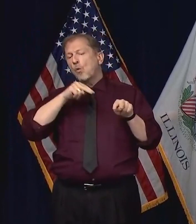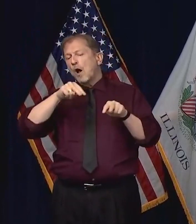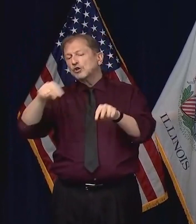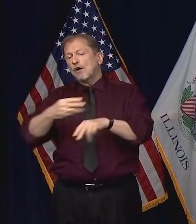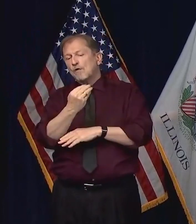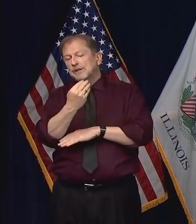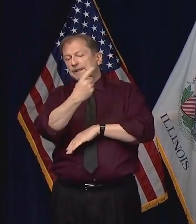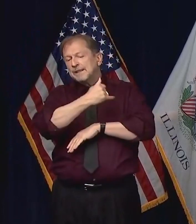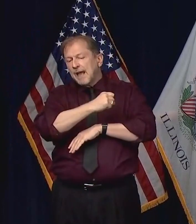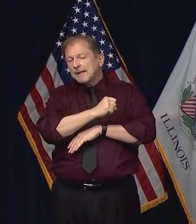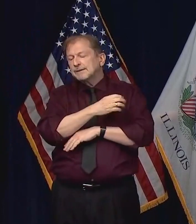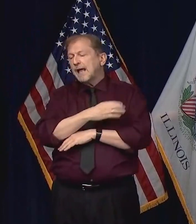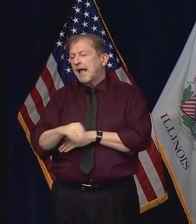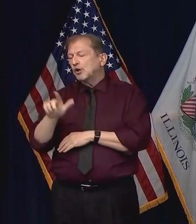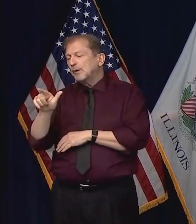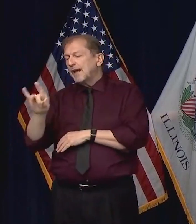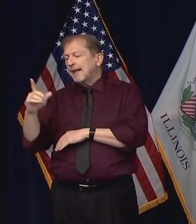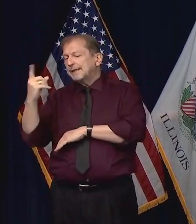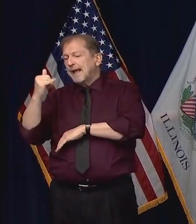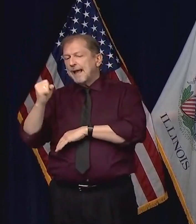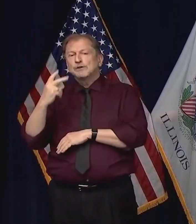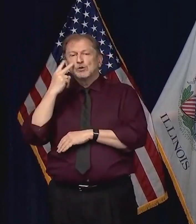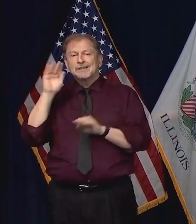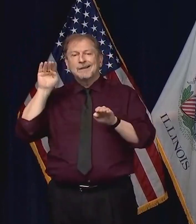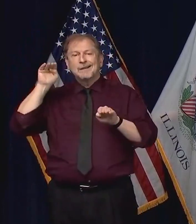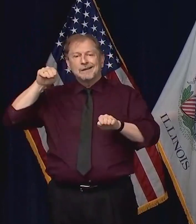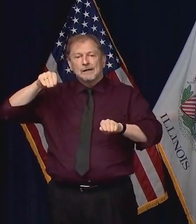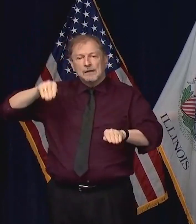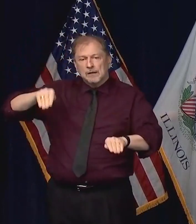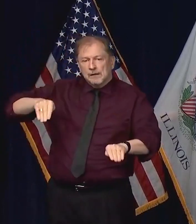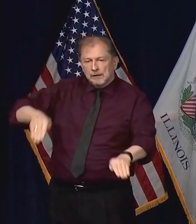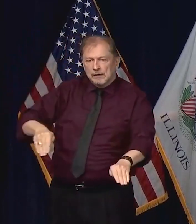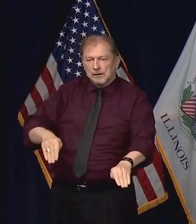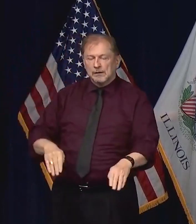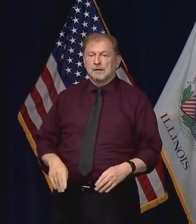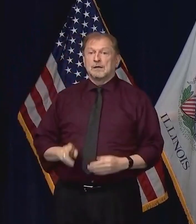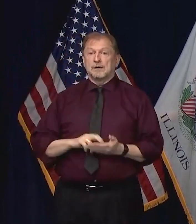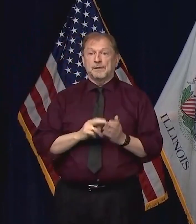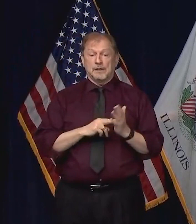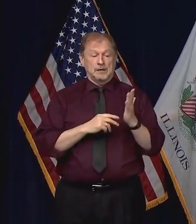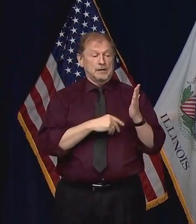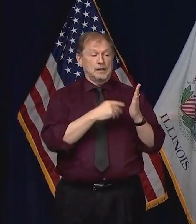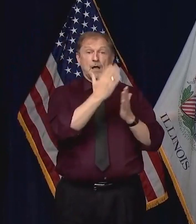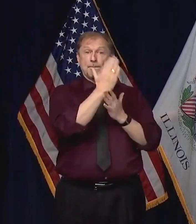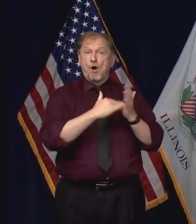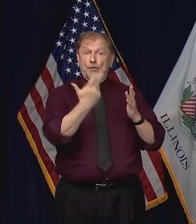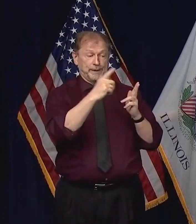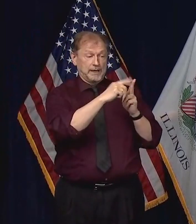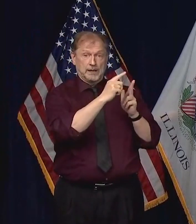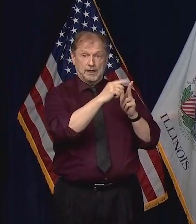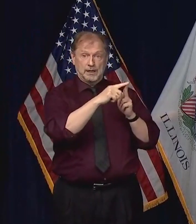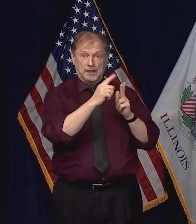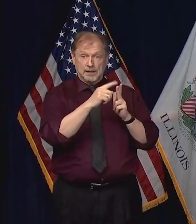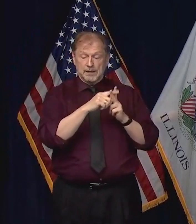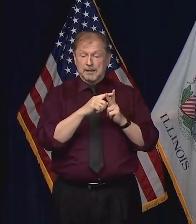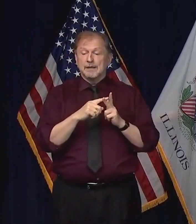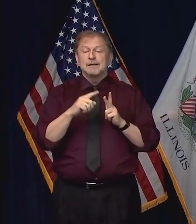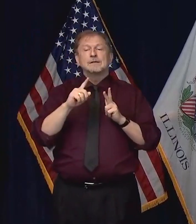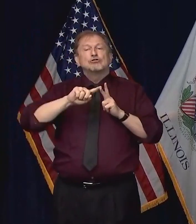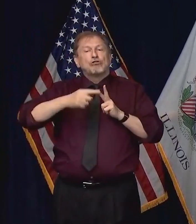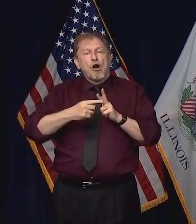measurement periods to begin, meaning that the earliest that a region can move to Phase 3 is May